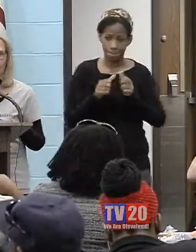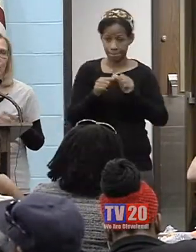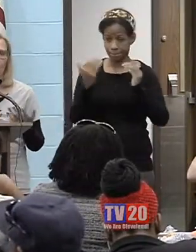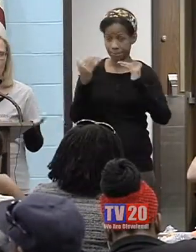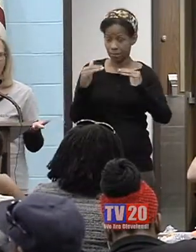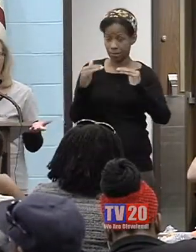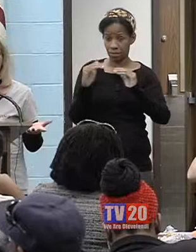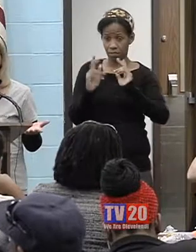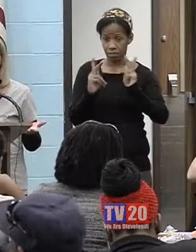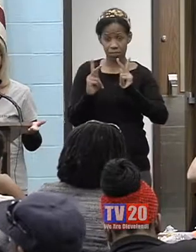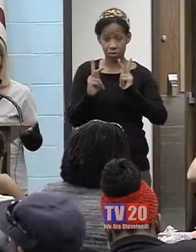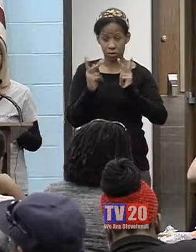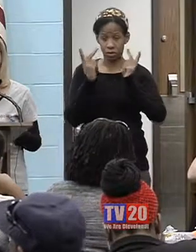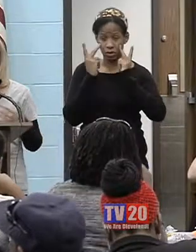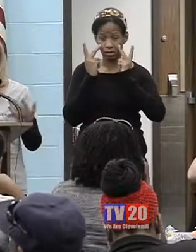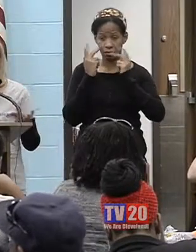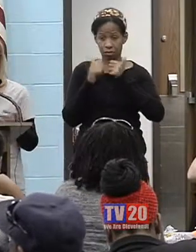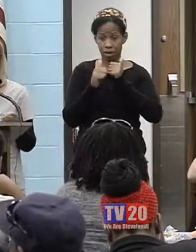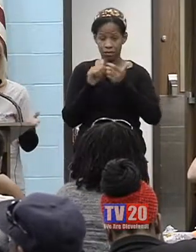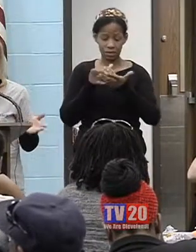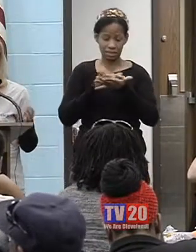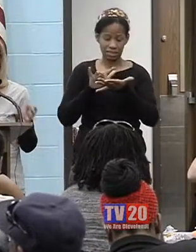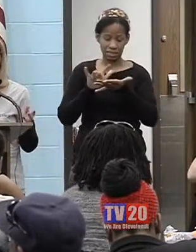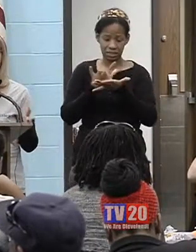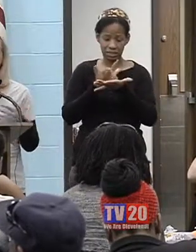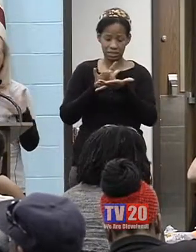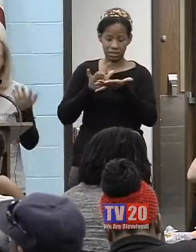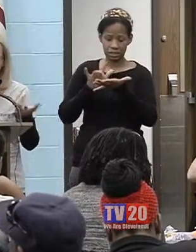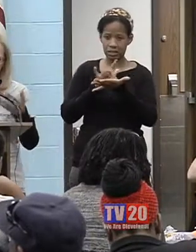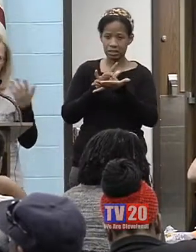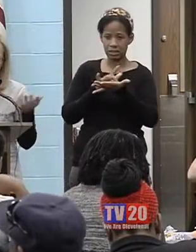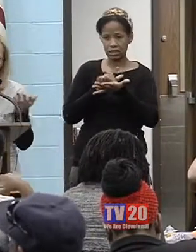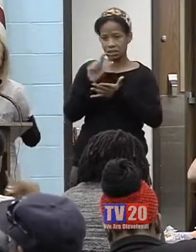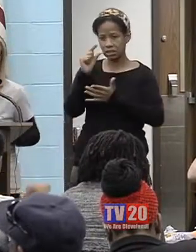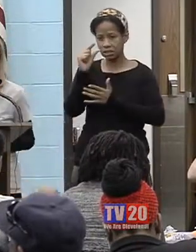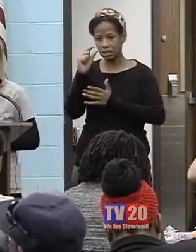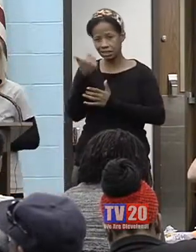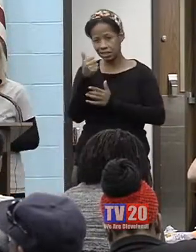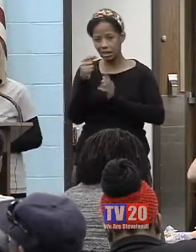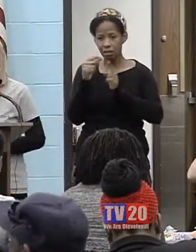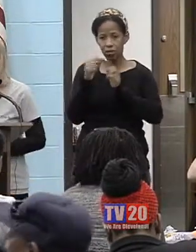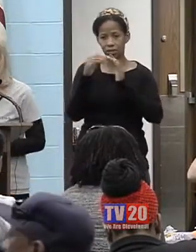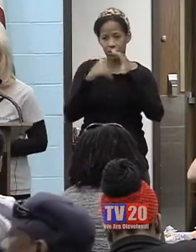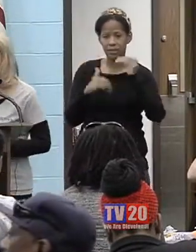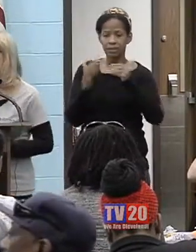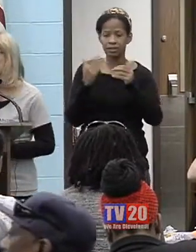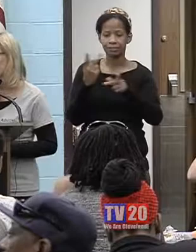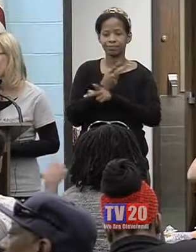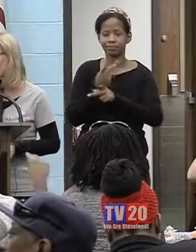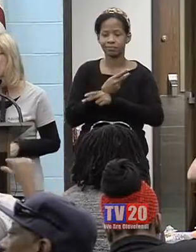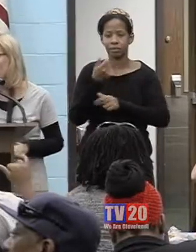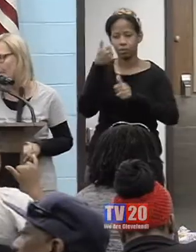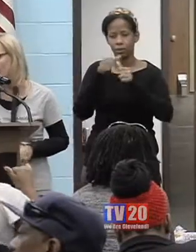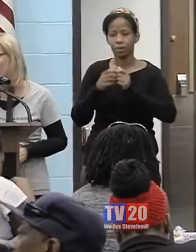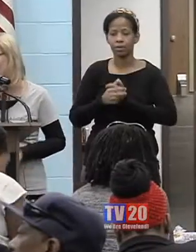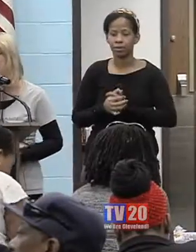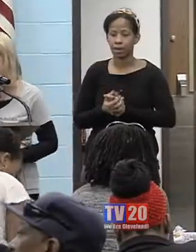minimum for a person who has vision loss of 10 letters or less, it's easier to figure out. Right,